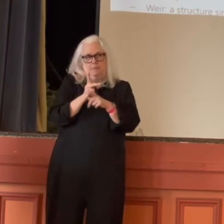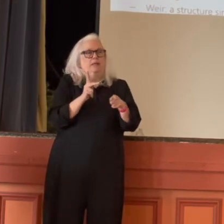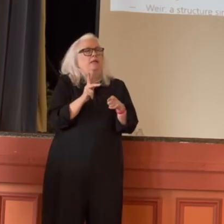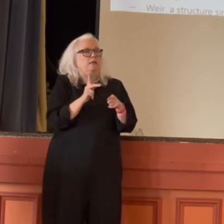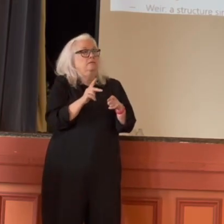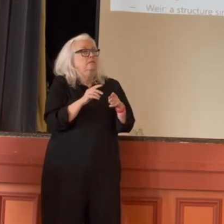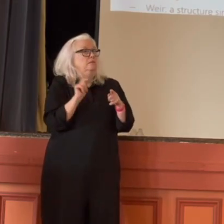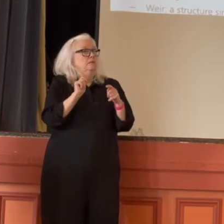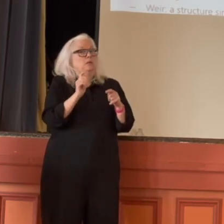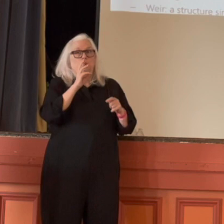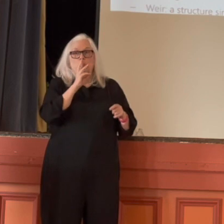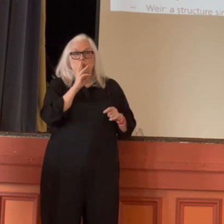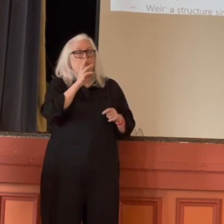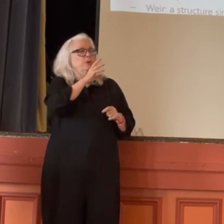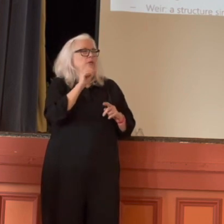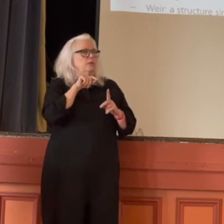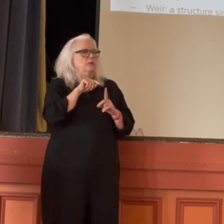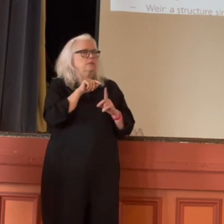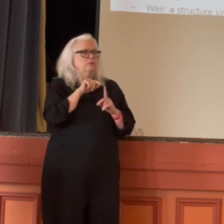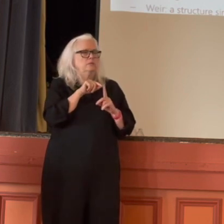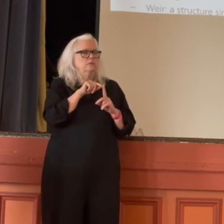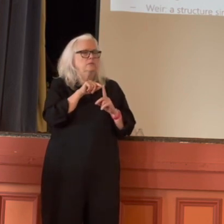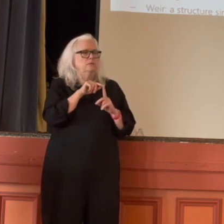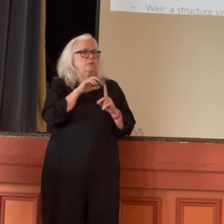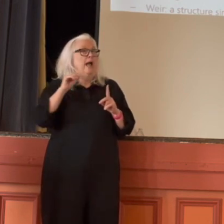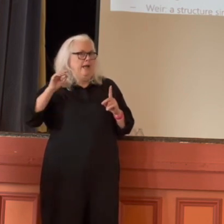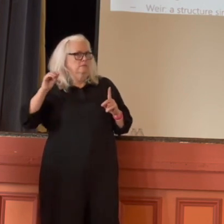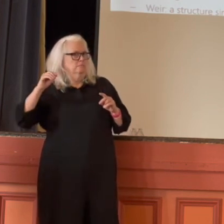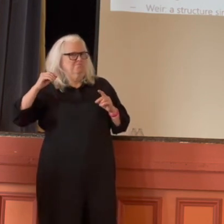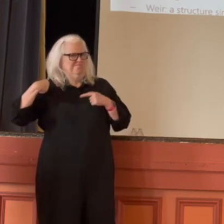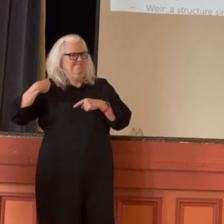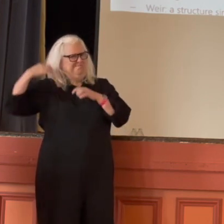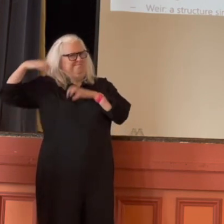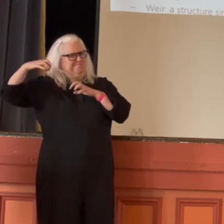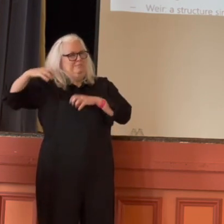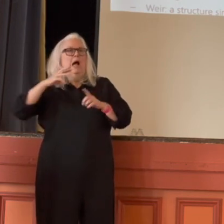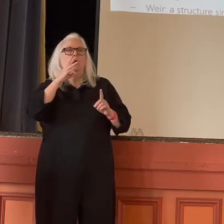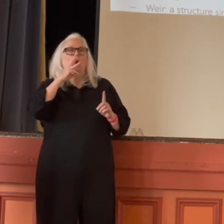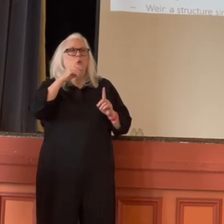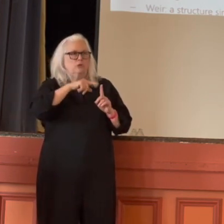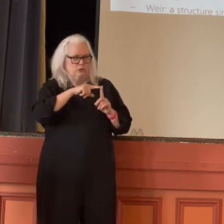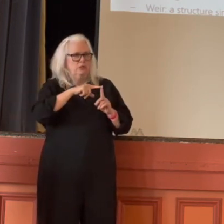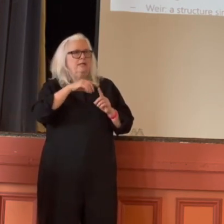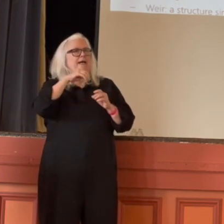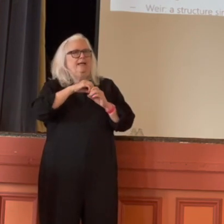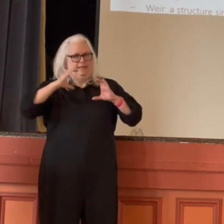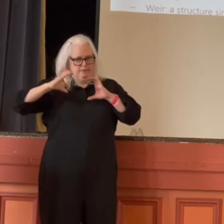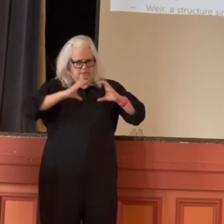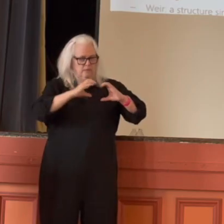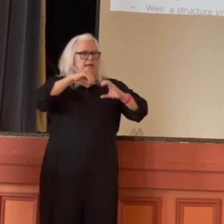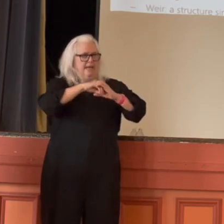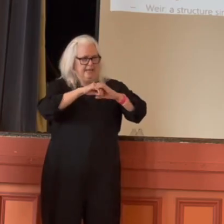stormwater in the inline of the existing sewer system